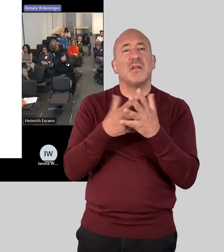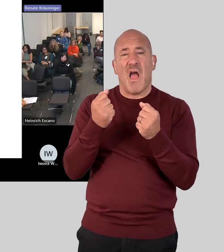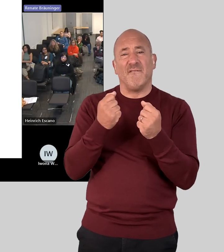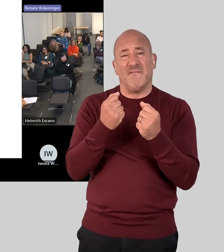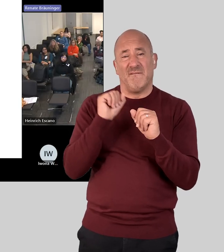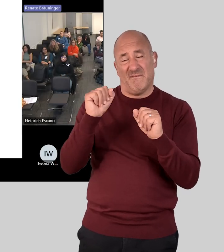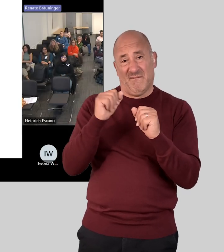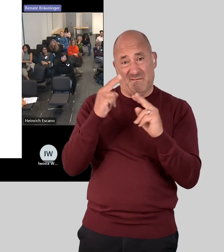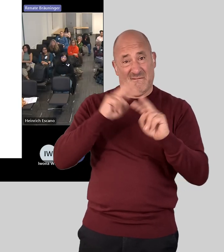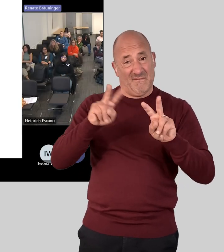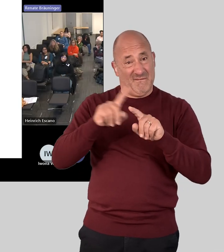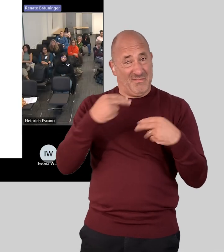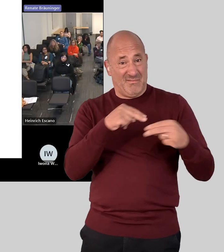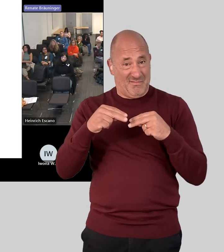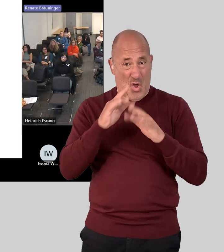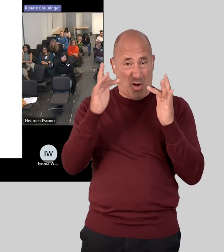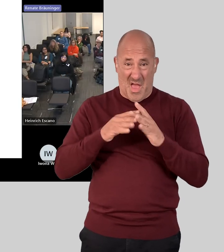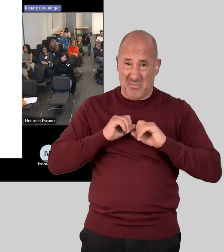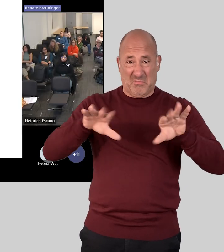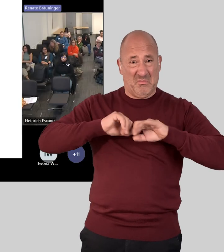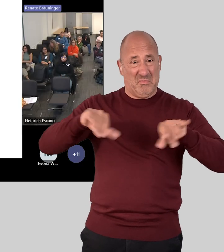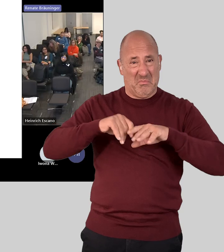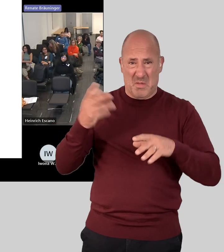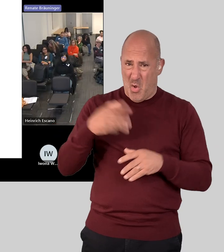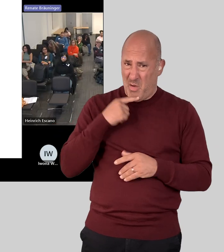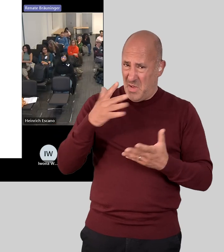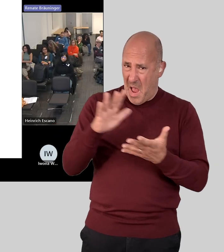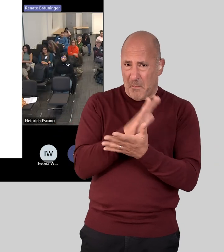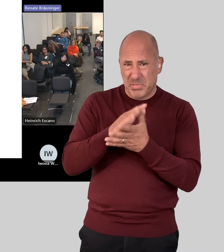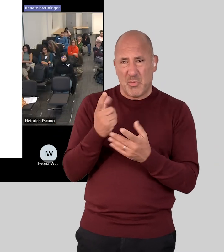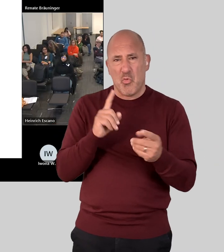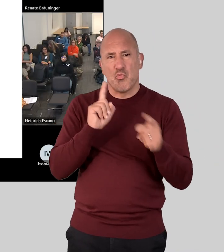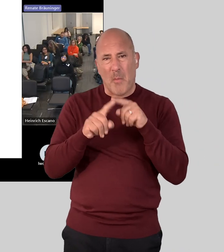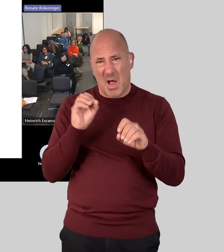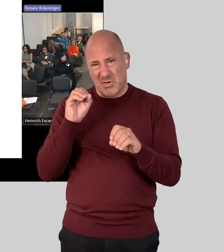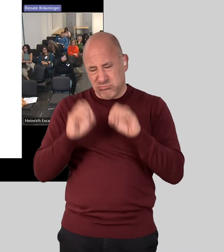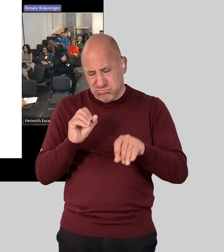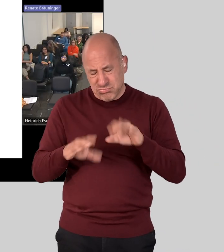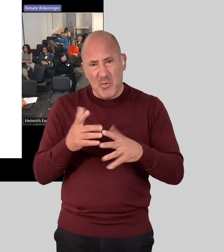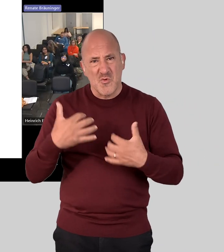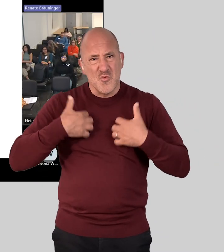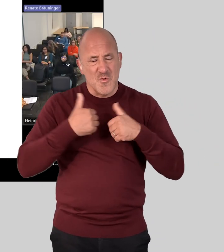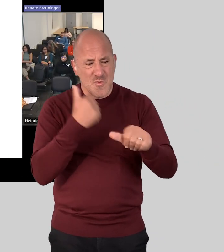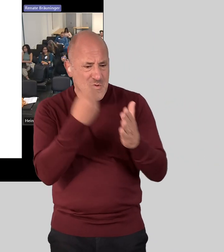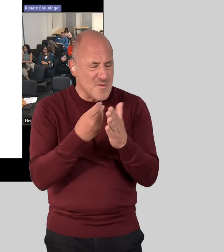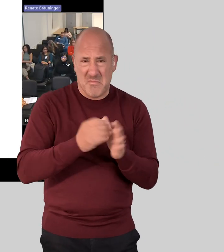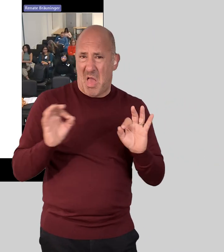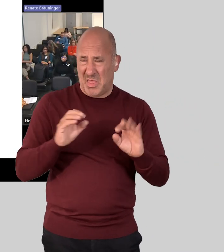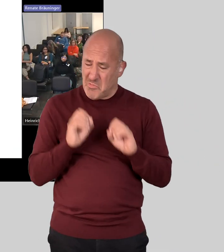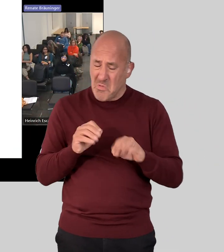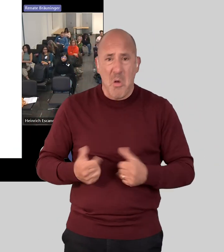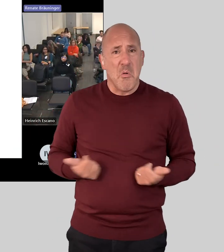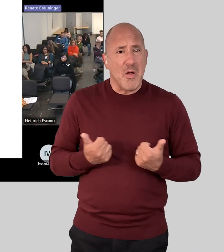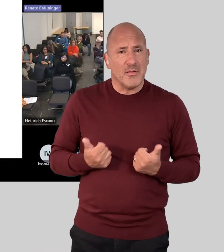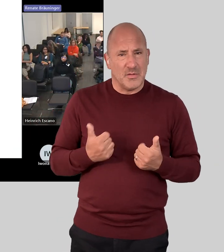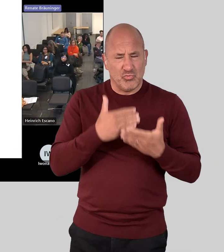showed various materials of himself online, as willing to share in the